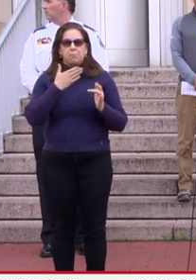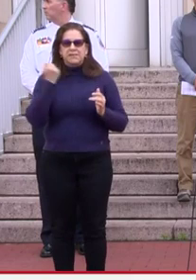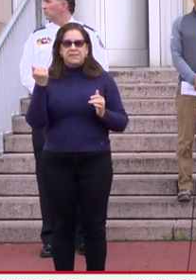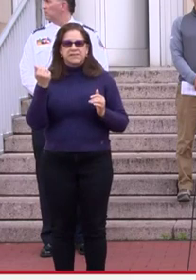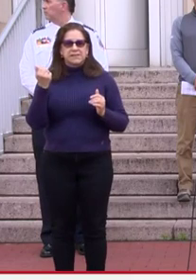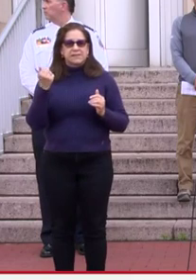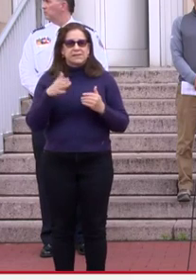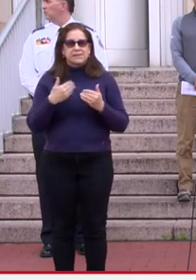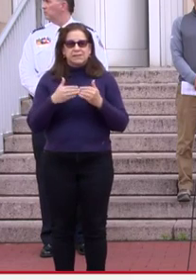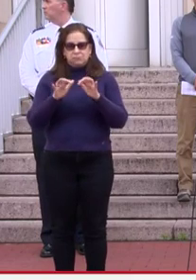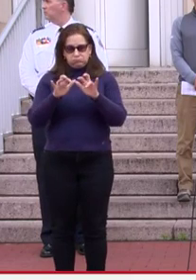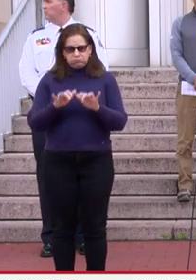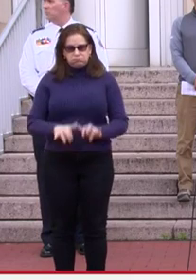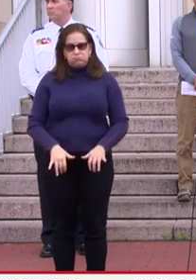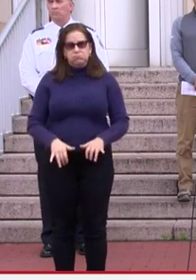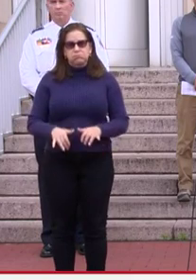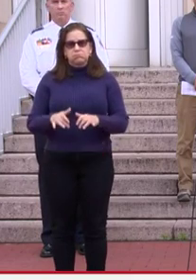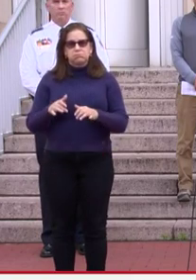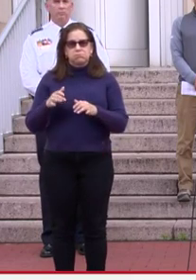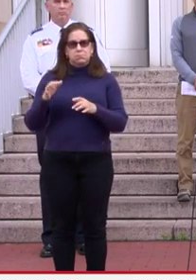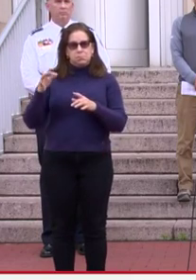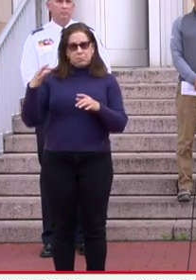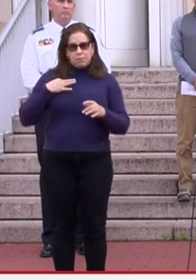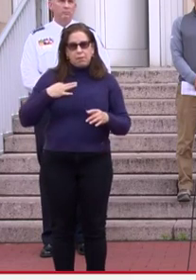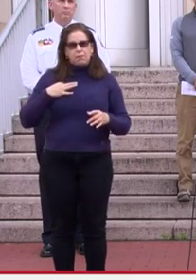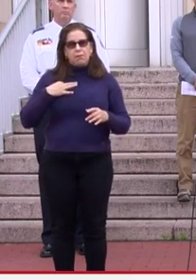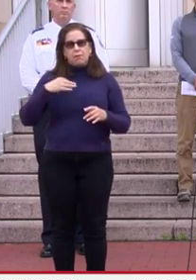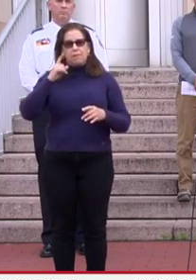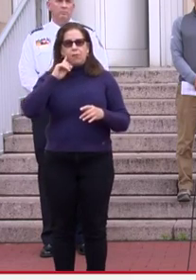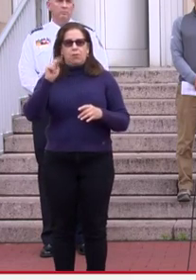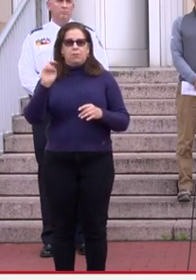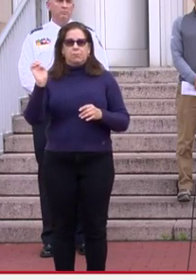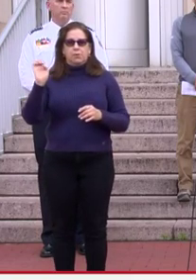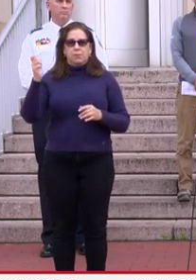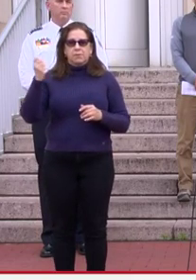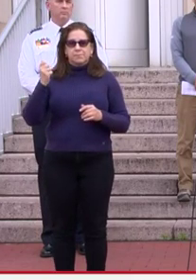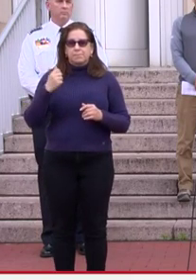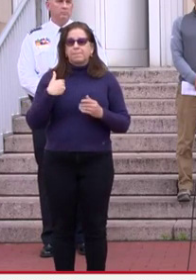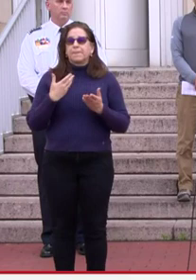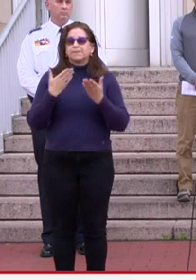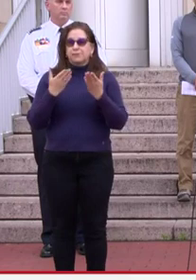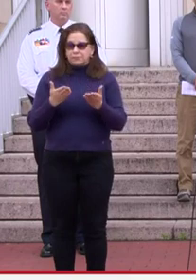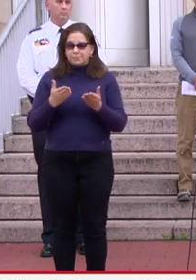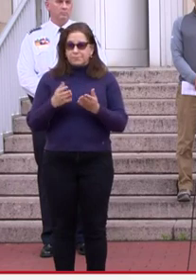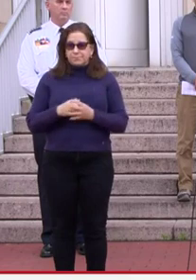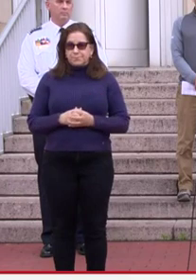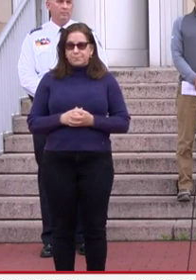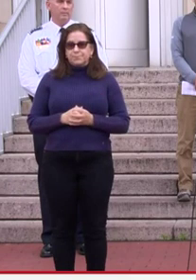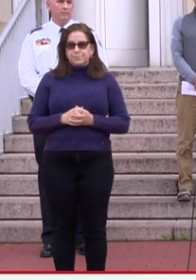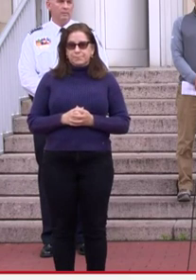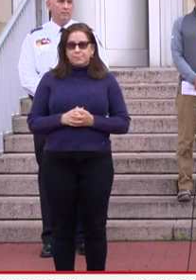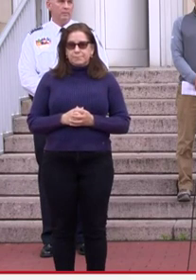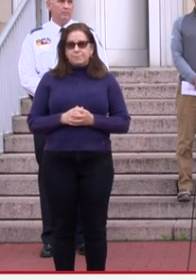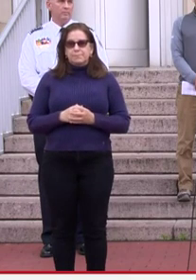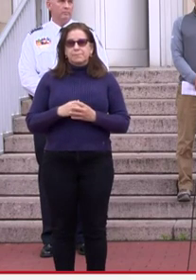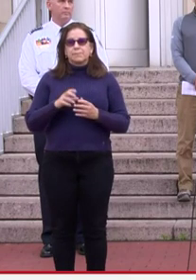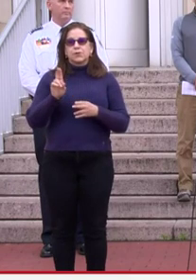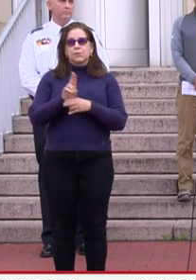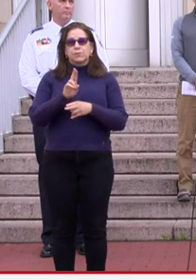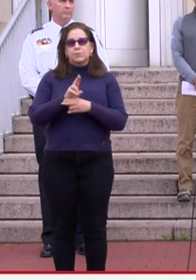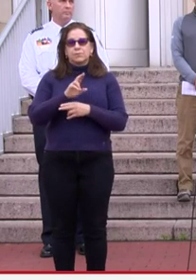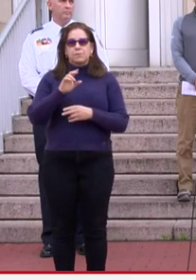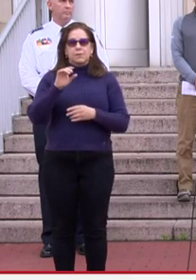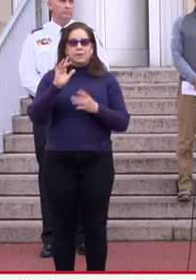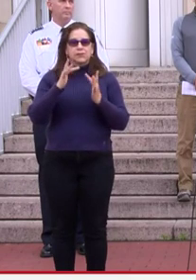we recommend using Internet Explorer to do that. I also want